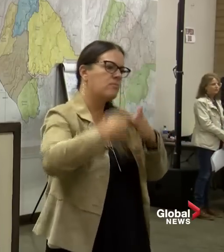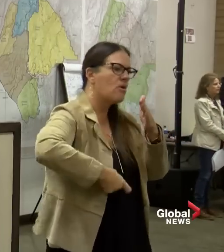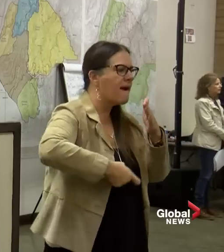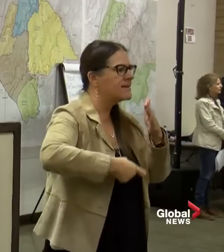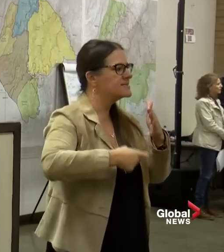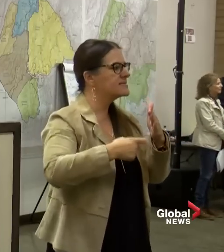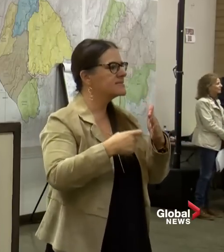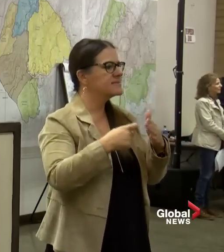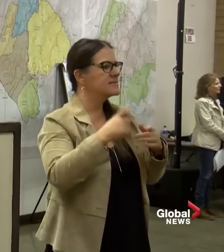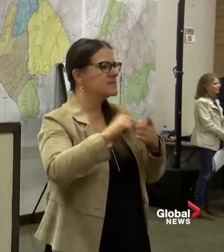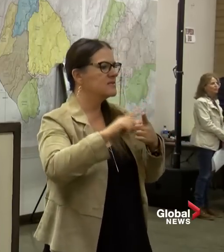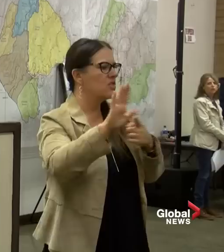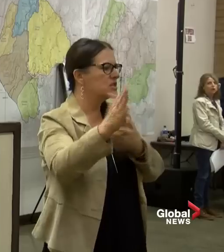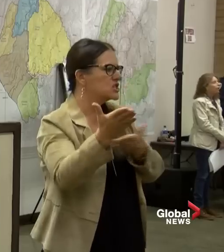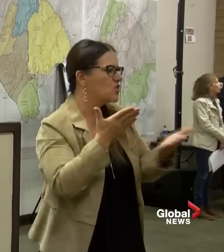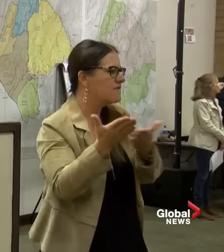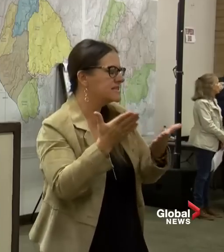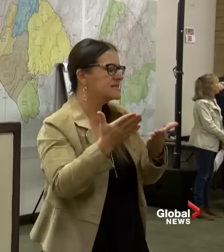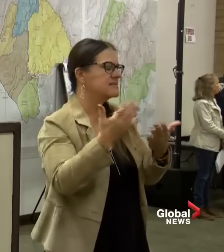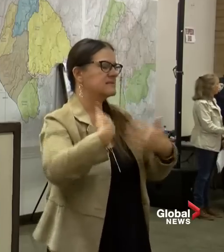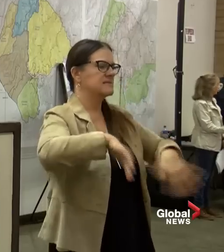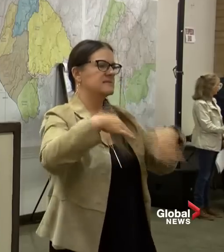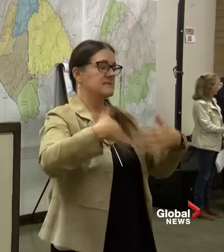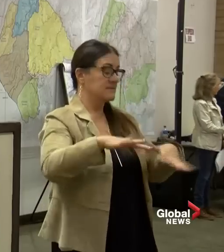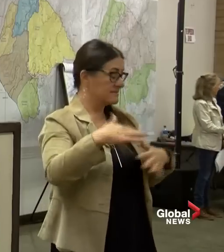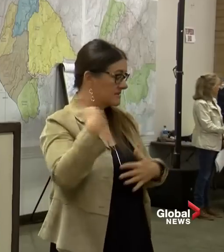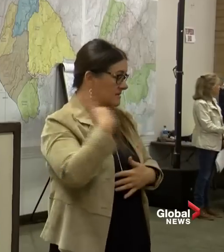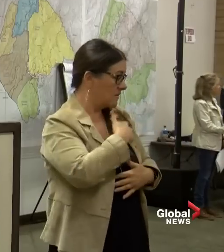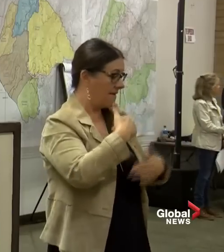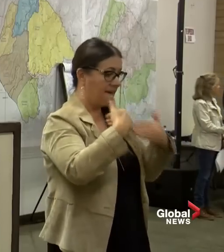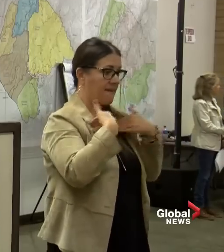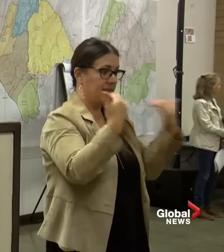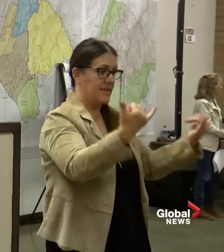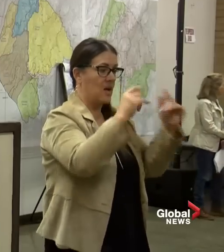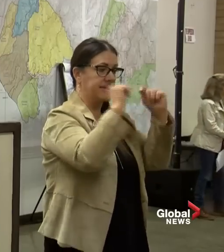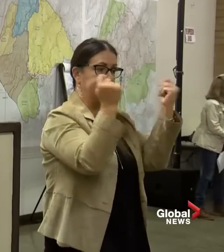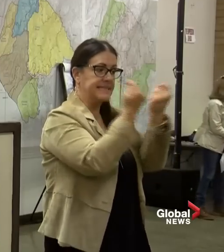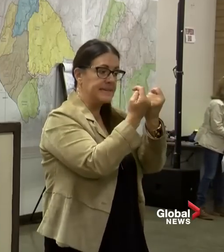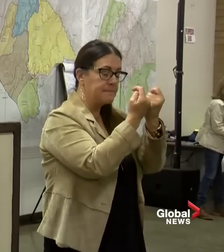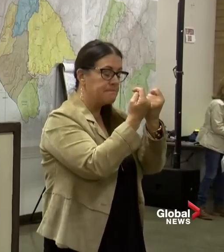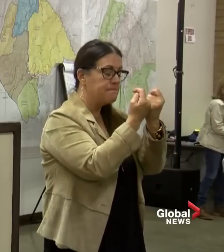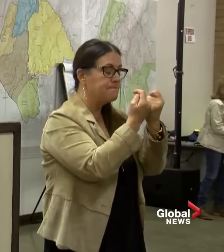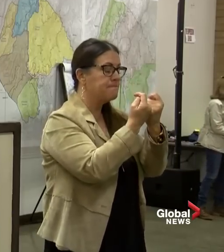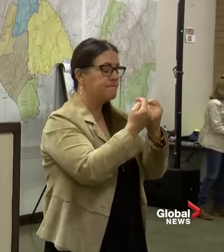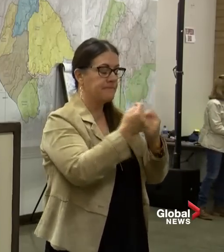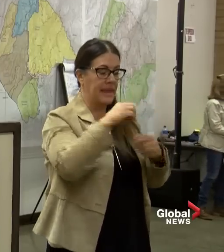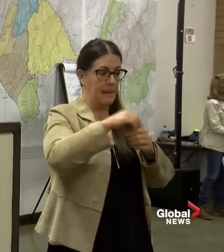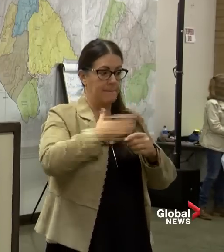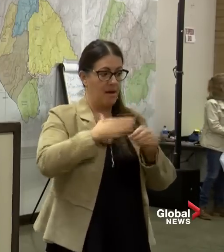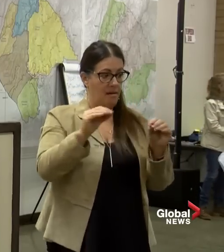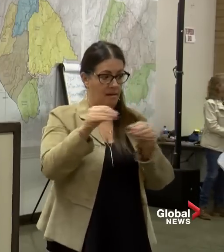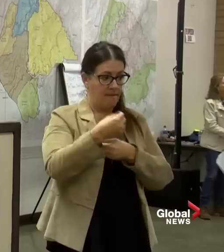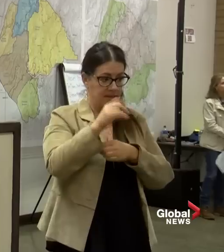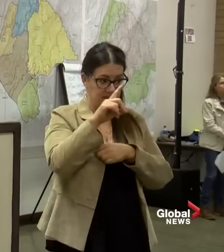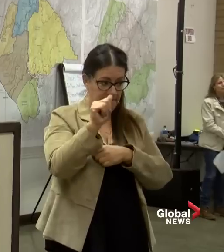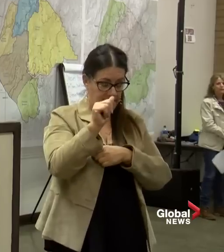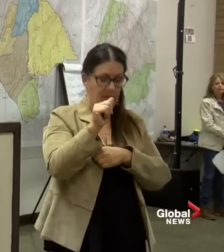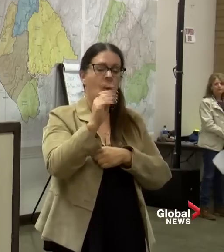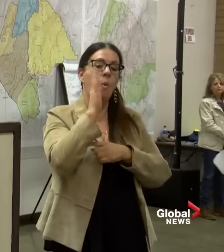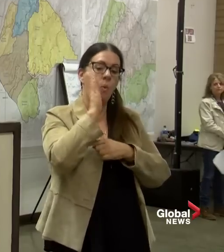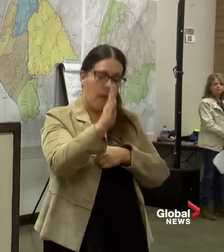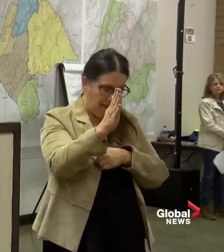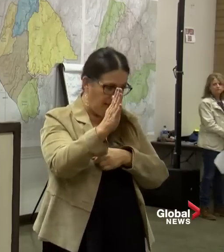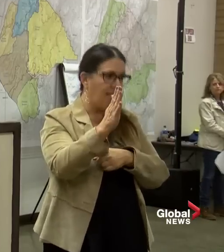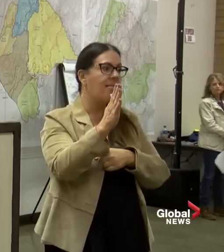gouging. We have put together a team within the District Attorney's Office to deal with the price